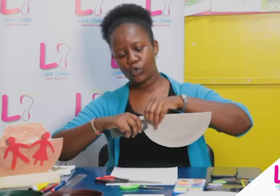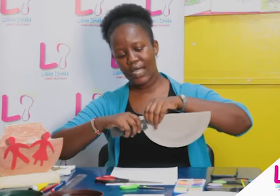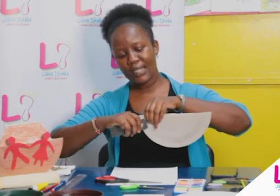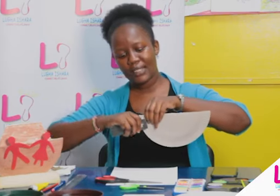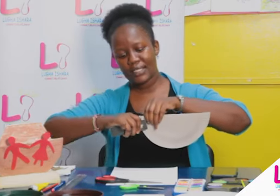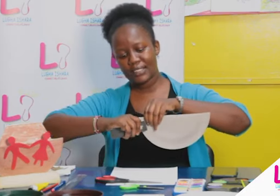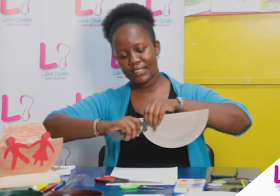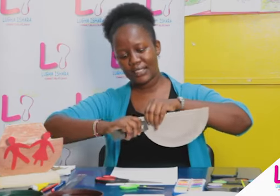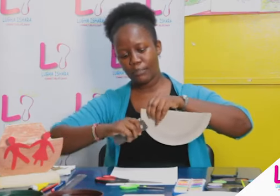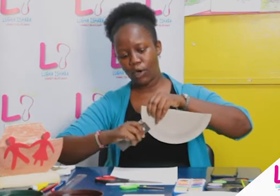you can staple.